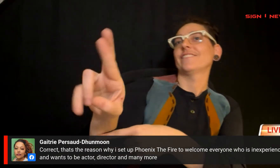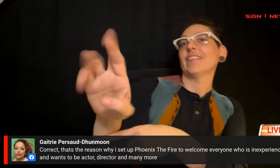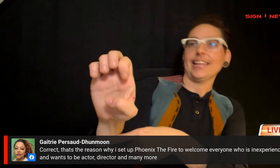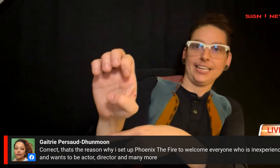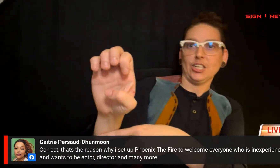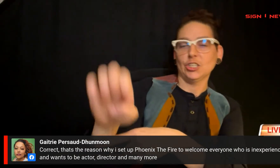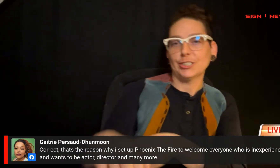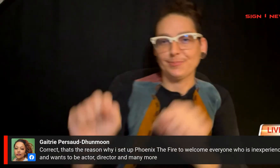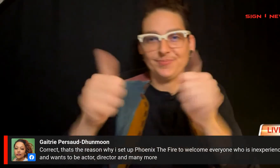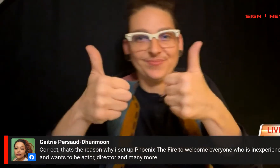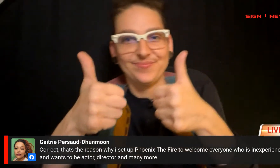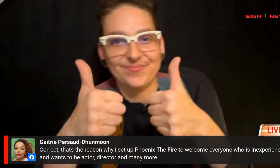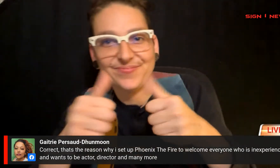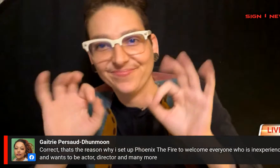Phoenix the Fire.